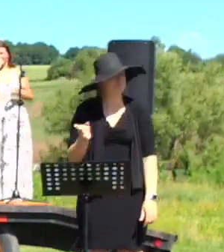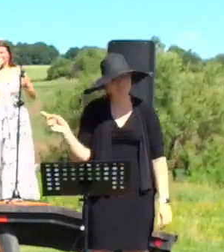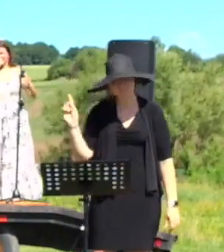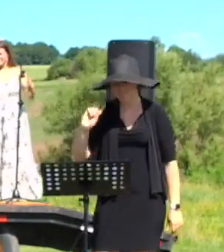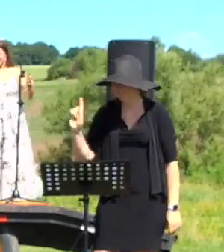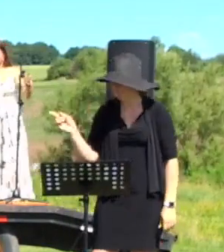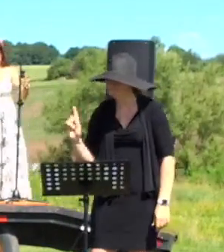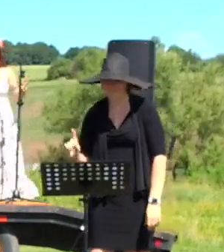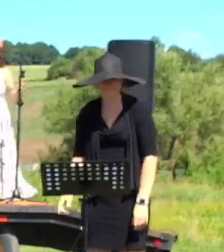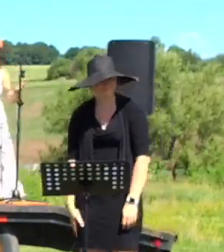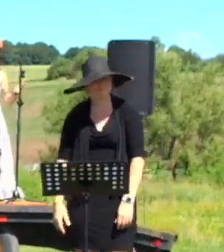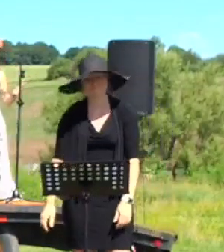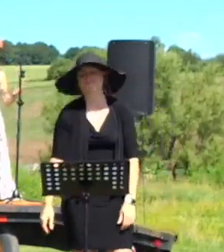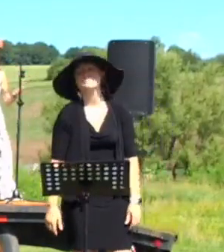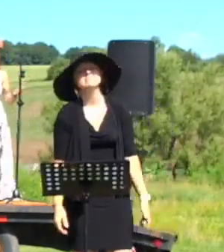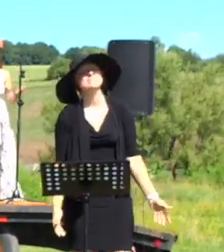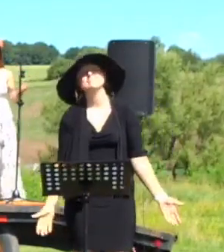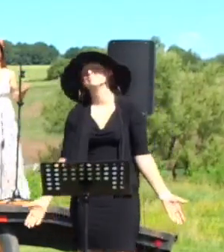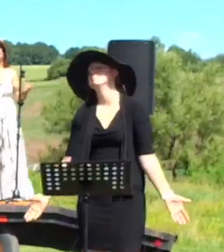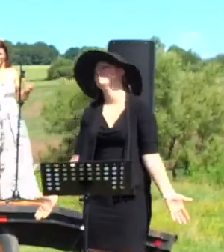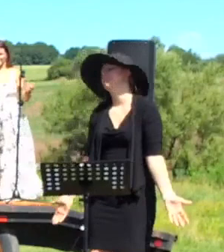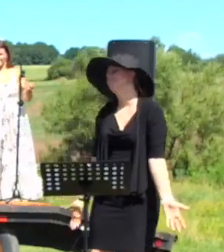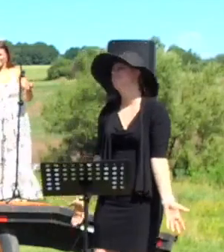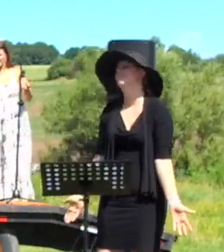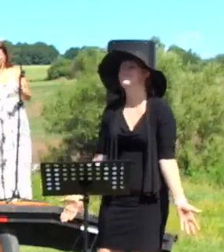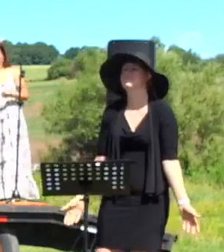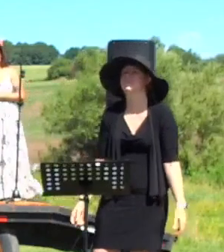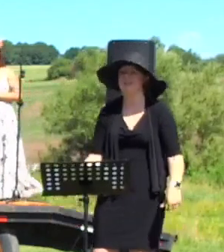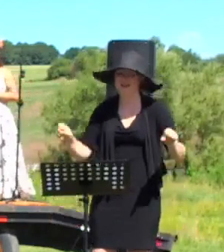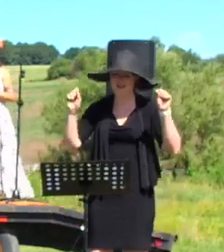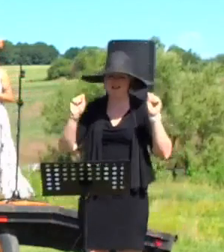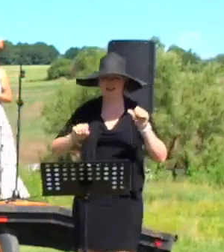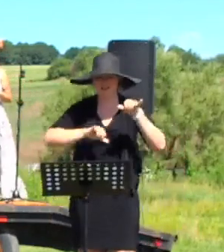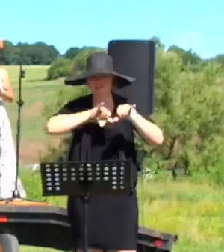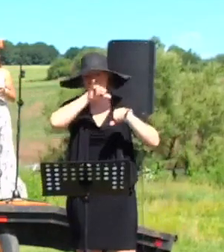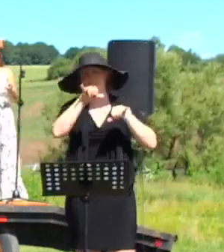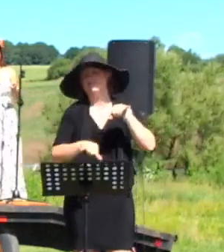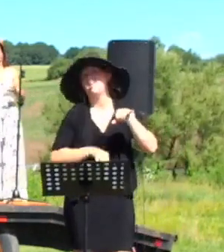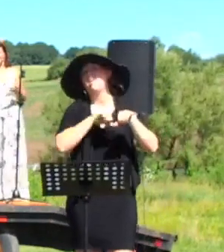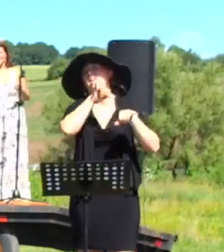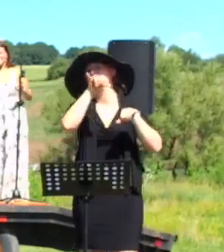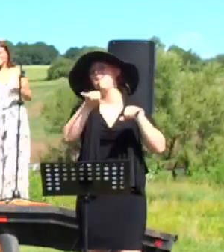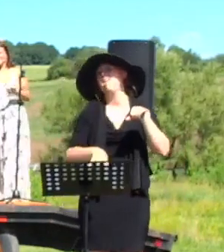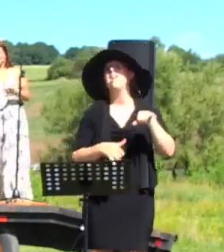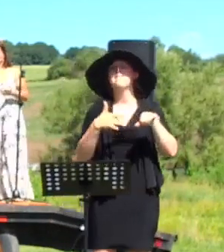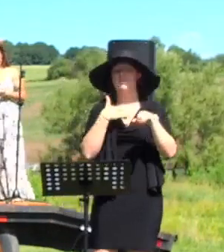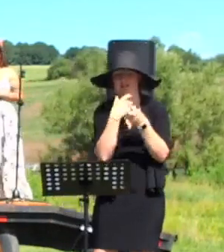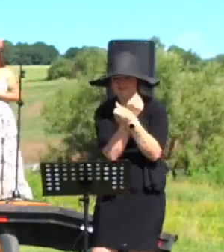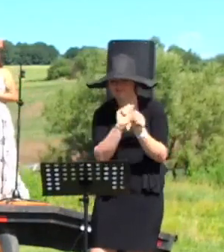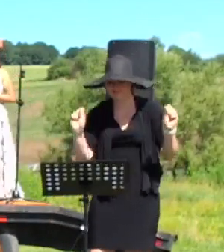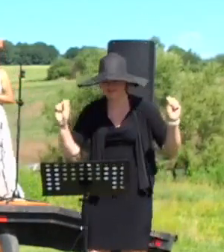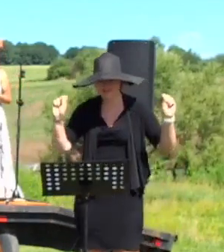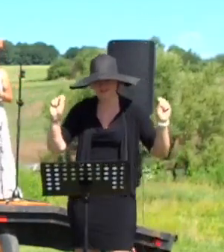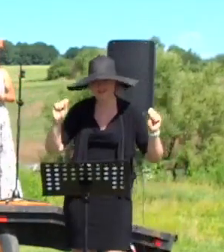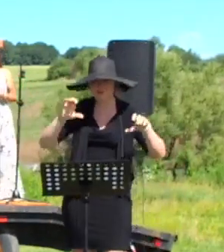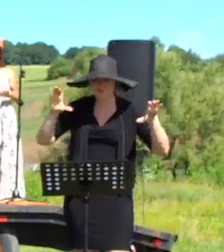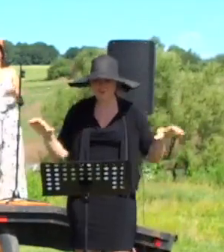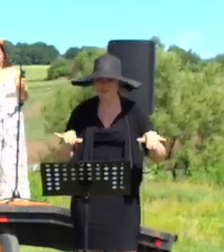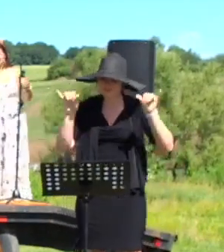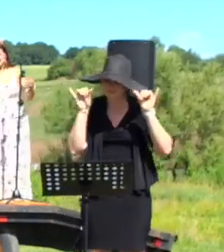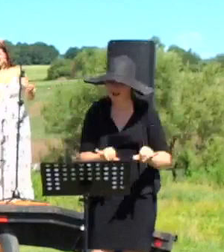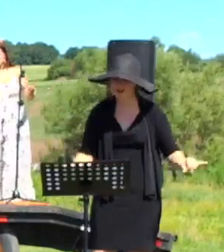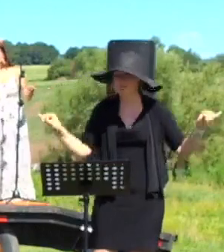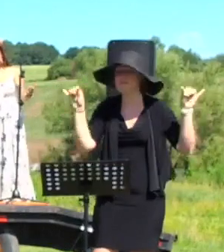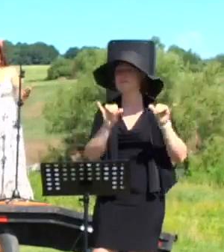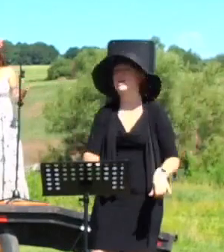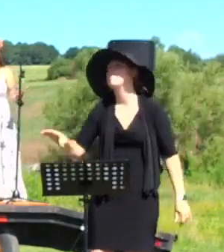you change me from the inside. And I could be safe, oh, I could